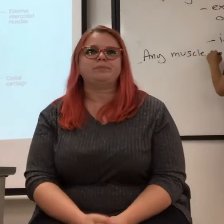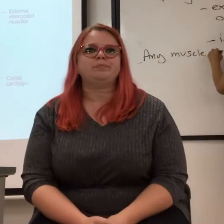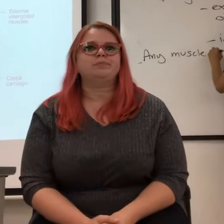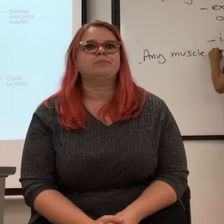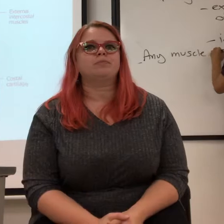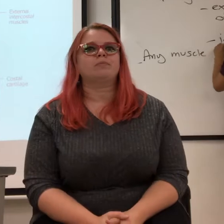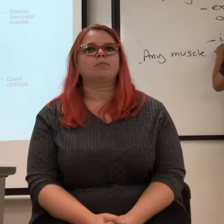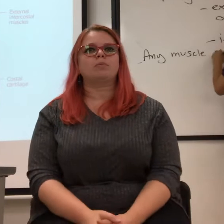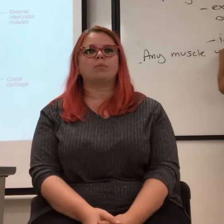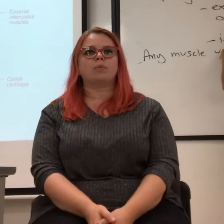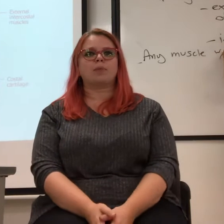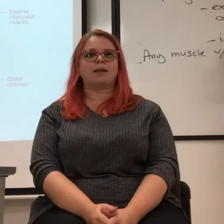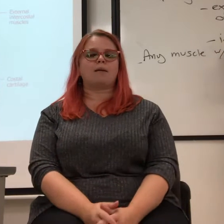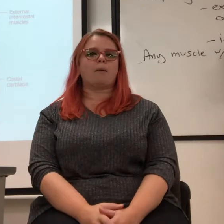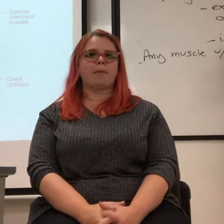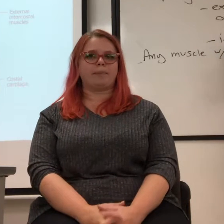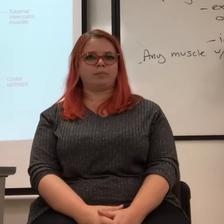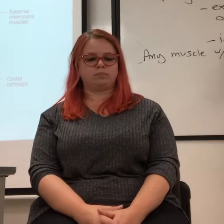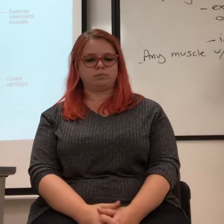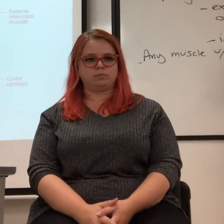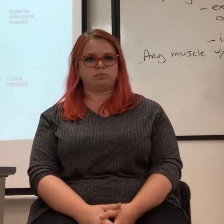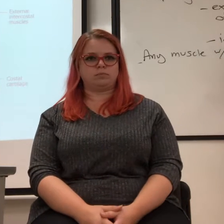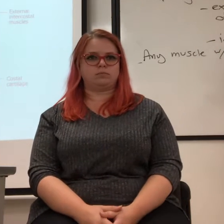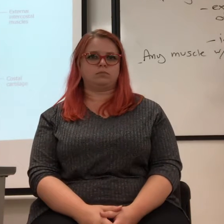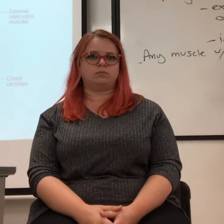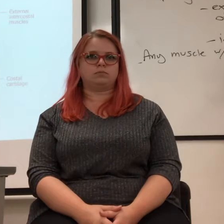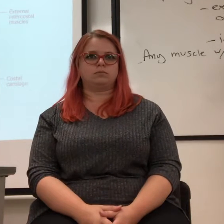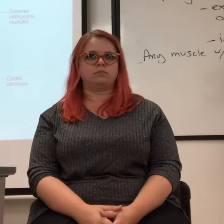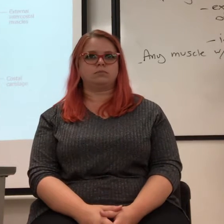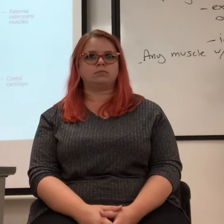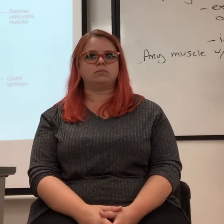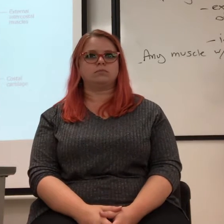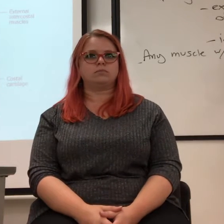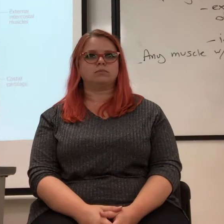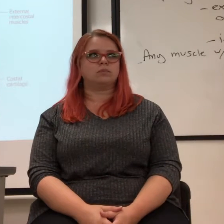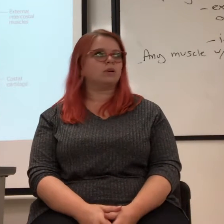Any muscle with rib attachments.